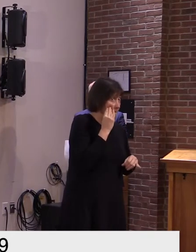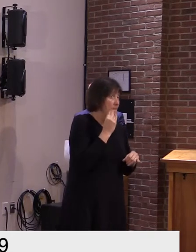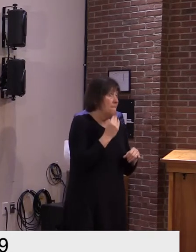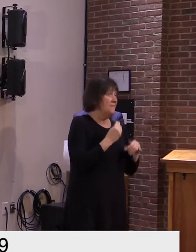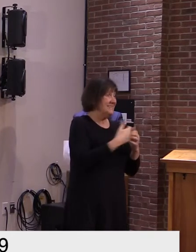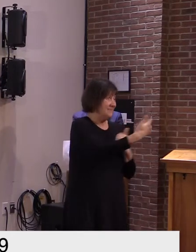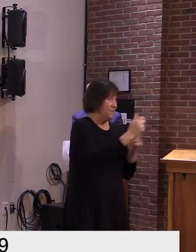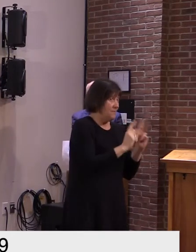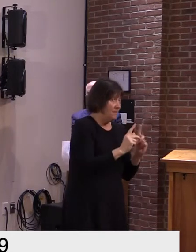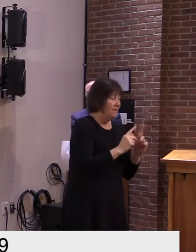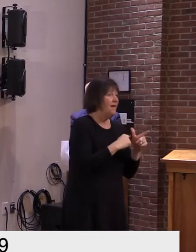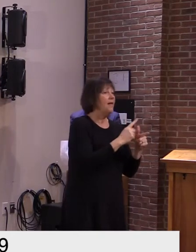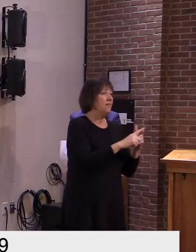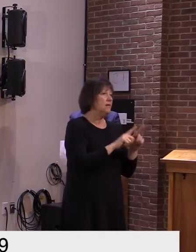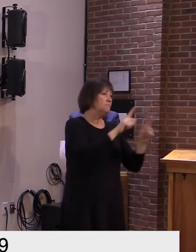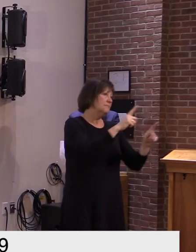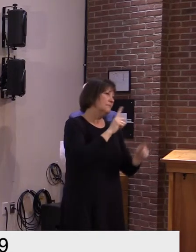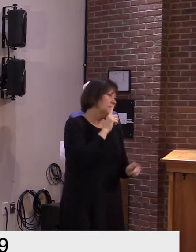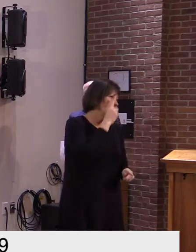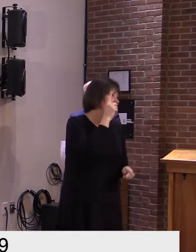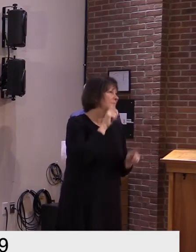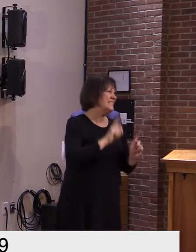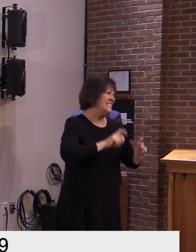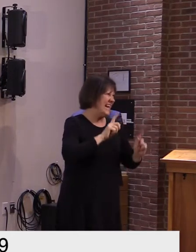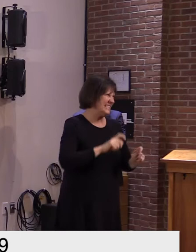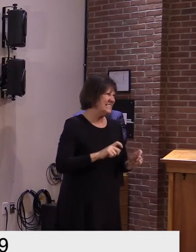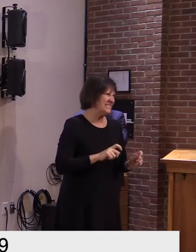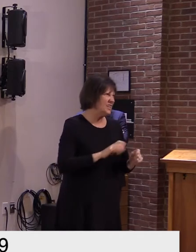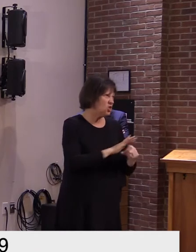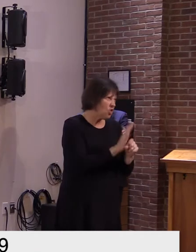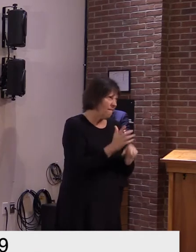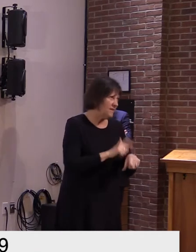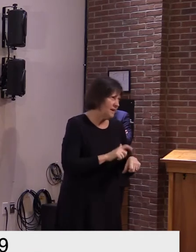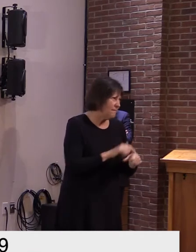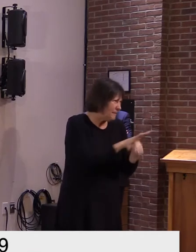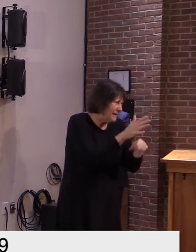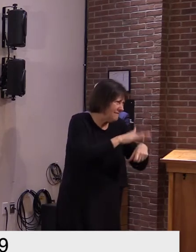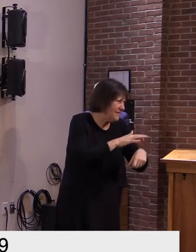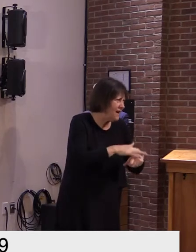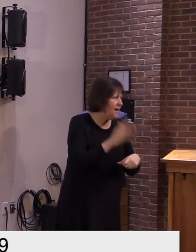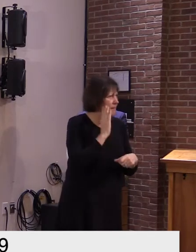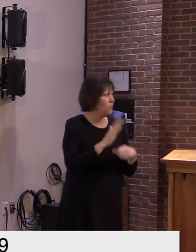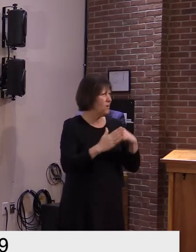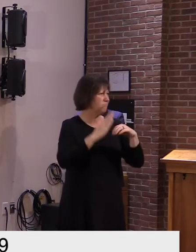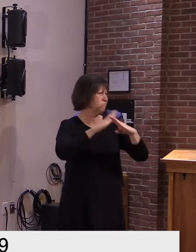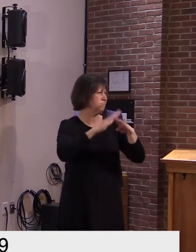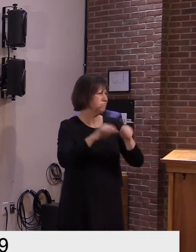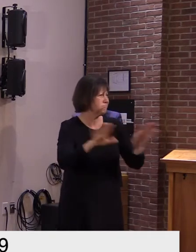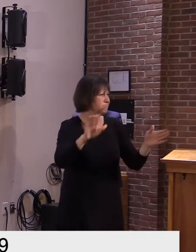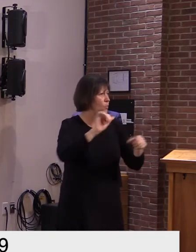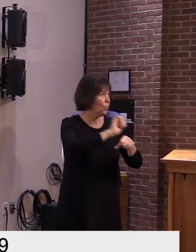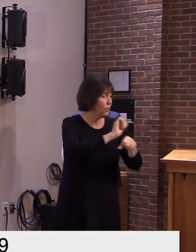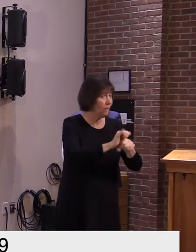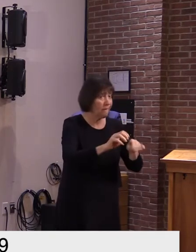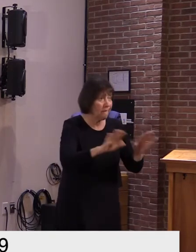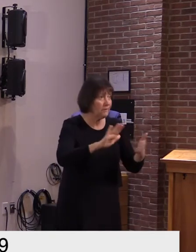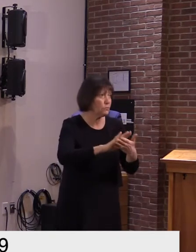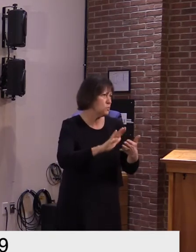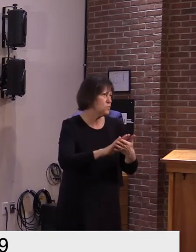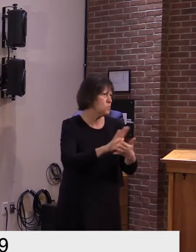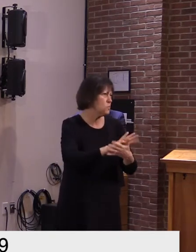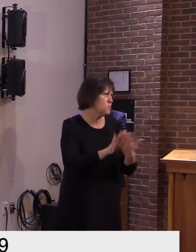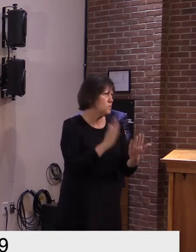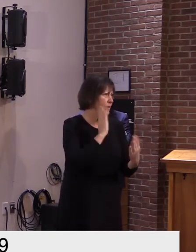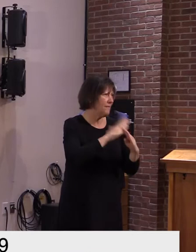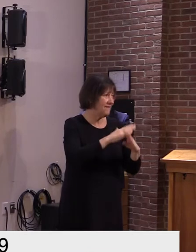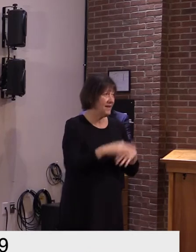So I think that should be in itself protective of all of our workplaces, schools, and other sites. I'd like to just